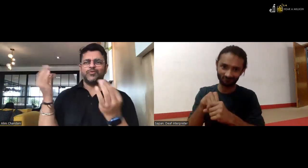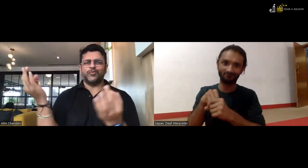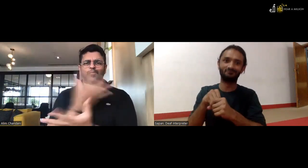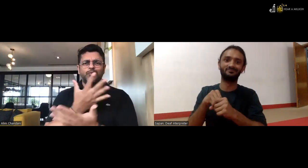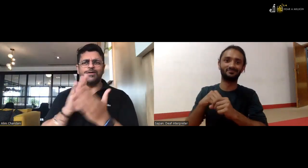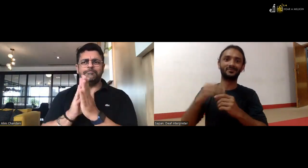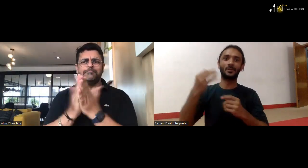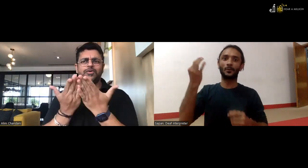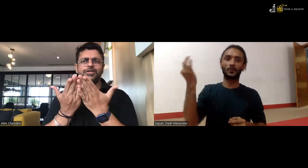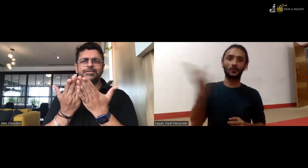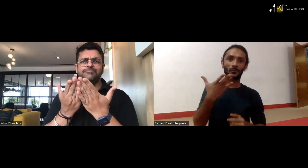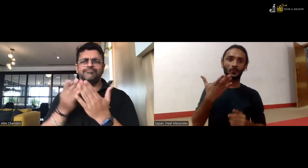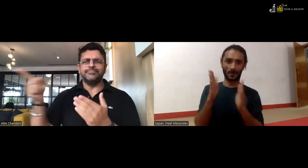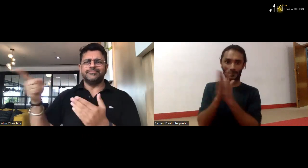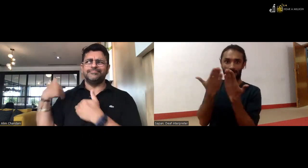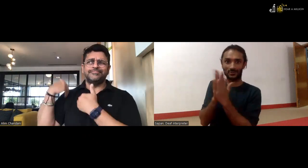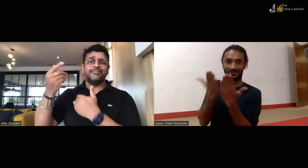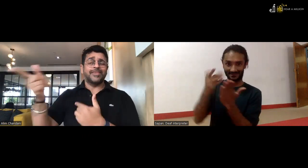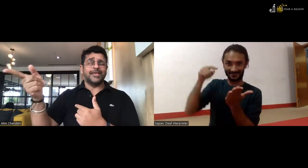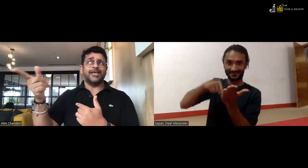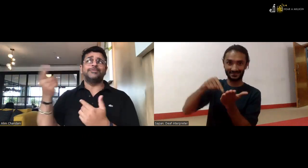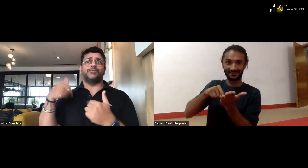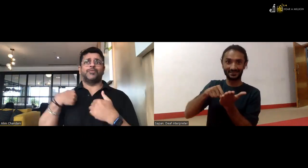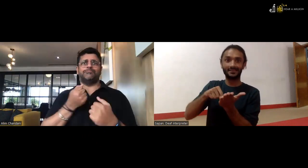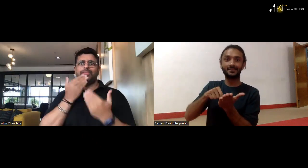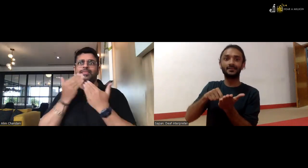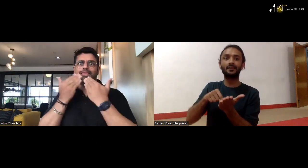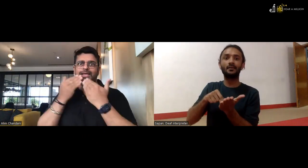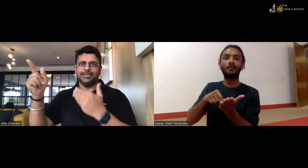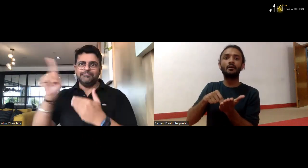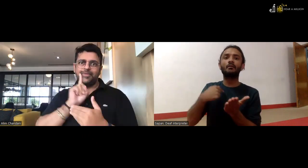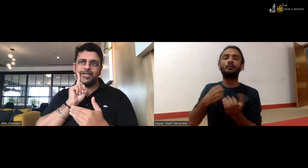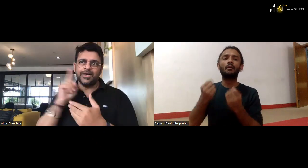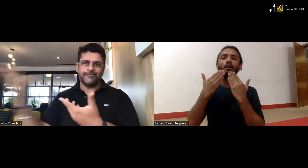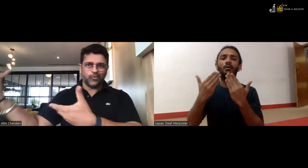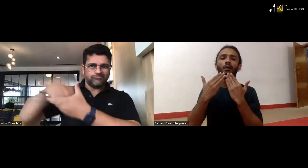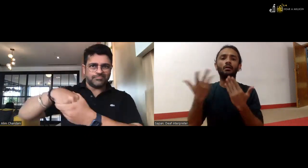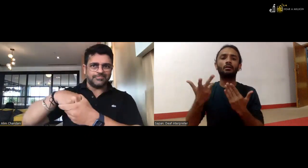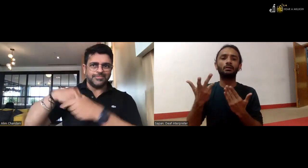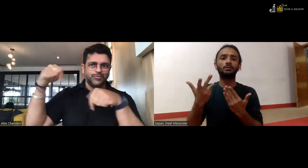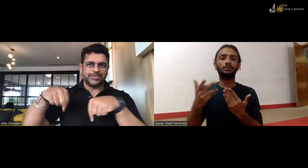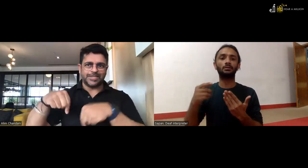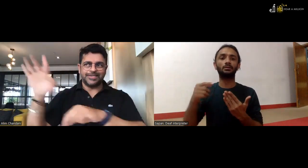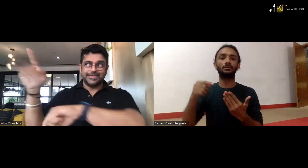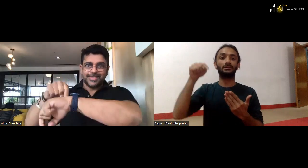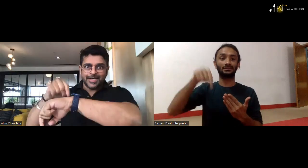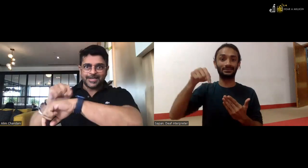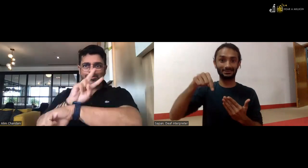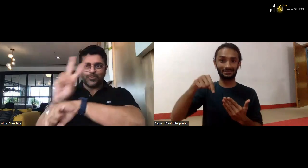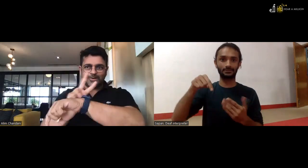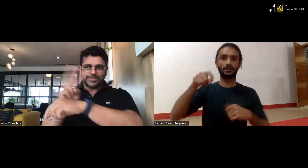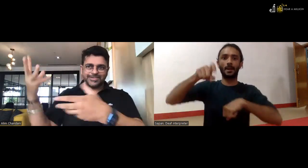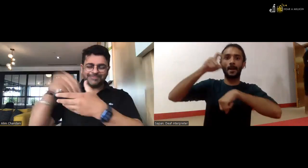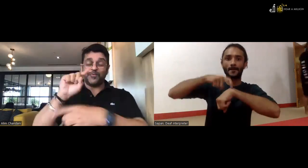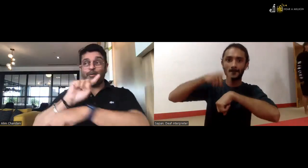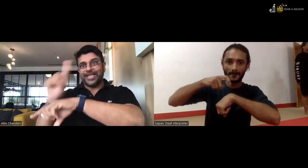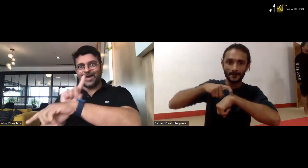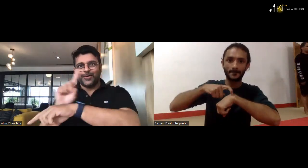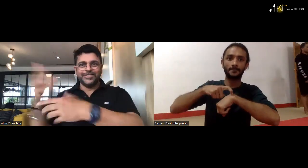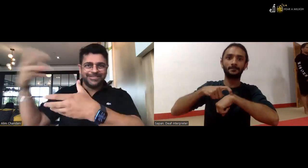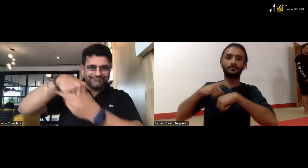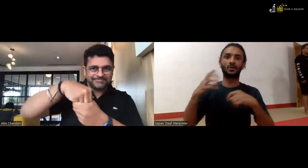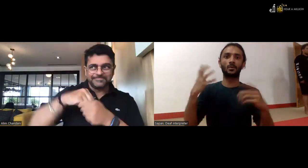to be a part of this and tell about his new book that has come up. So I'm really grateful that he's